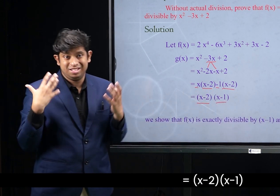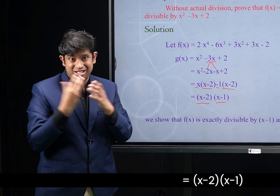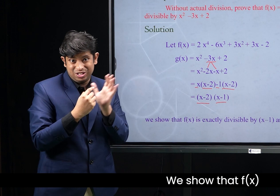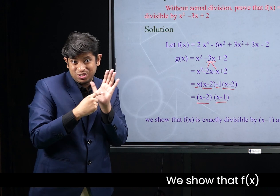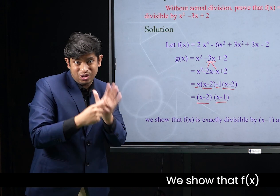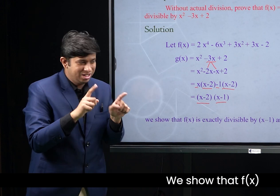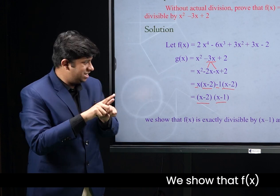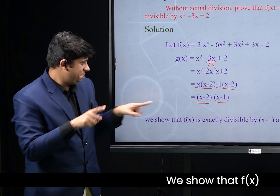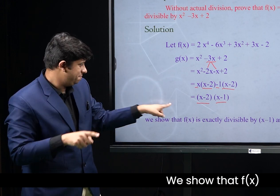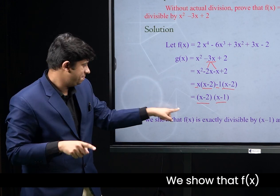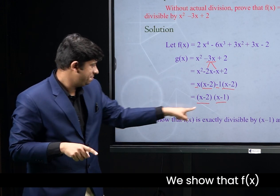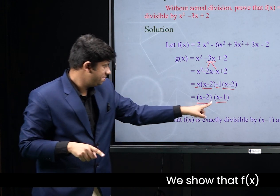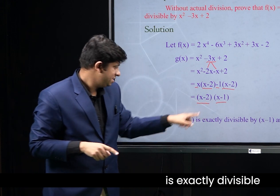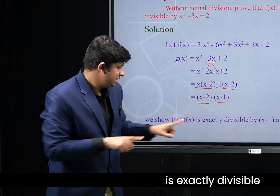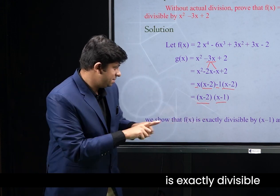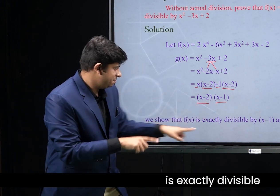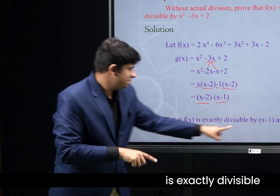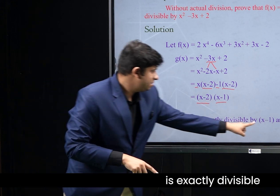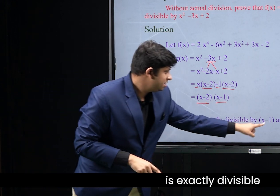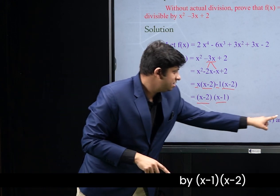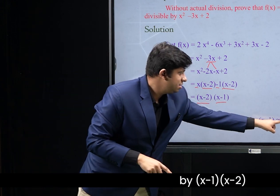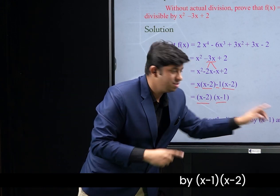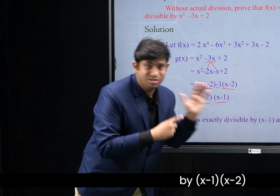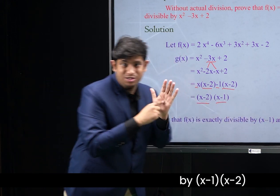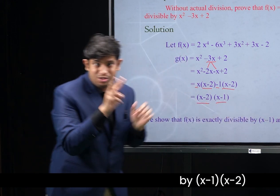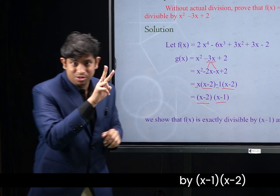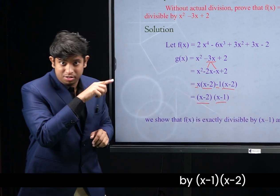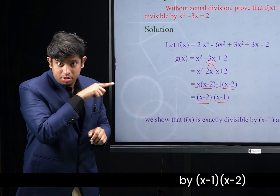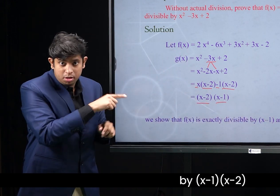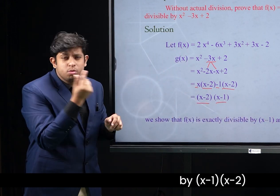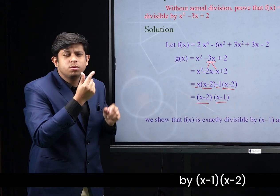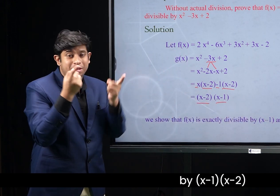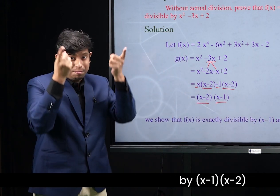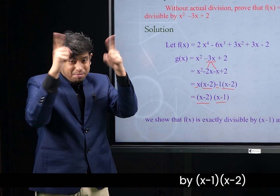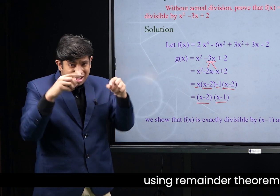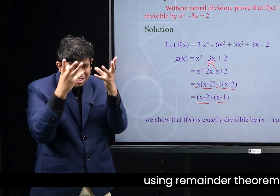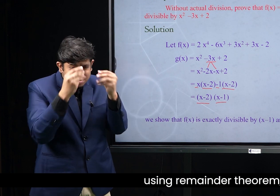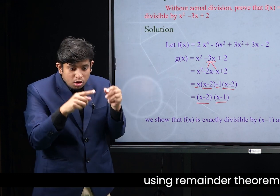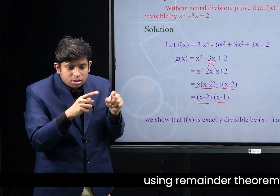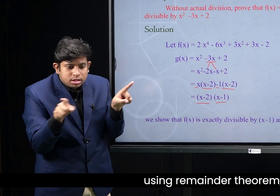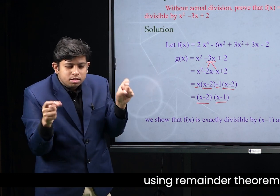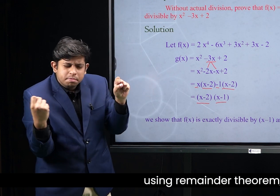We show that f of x is exactly divisible by x minus 1 and x minus 2 using remainder theorem.